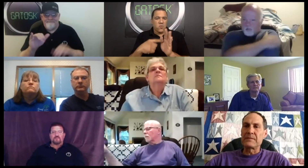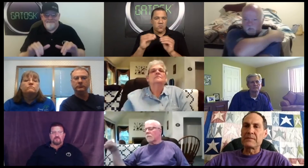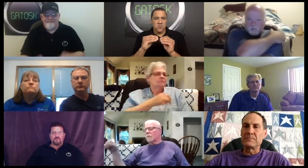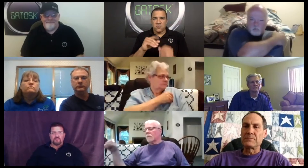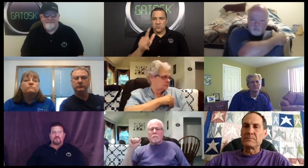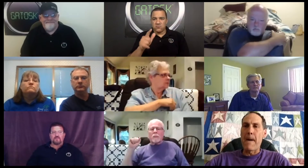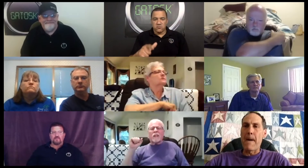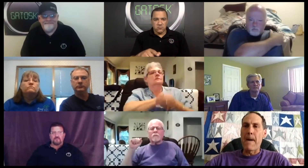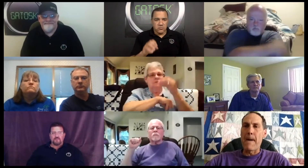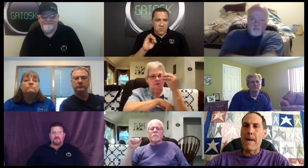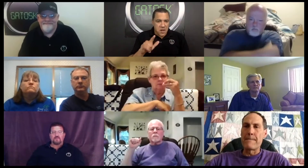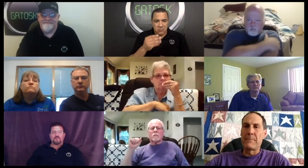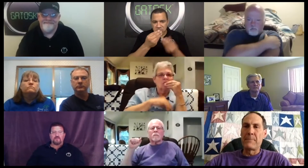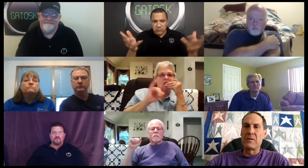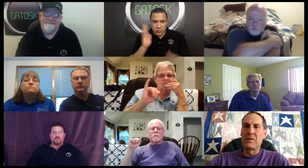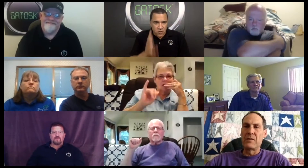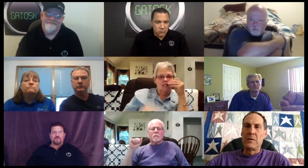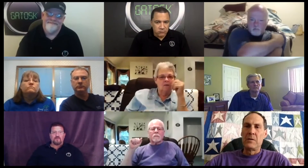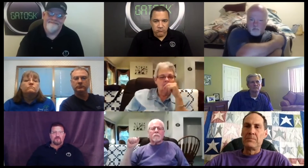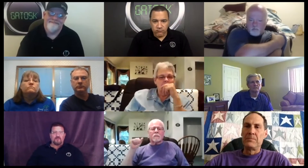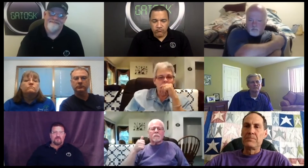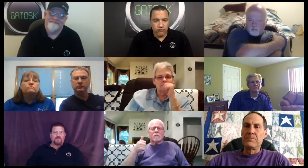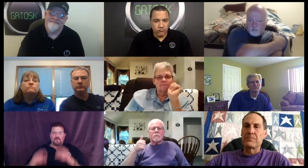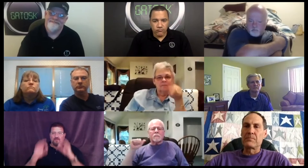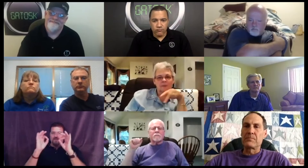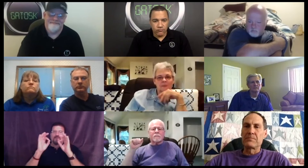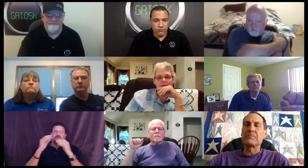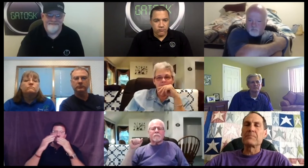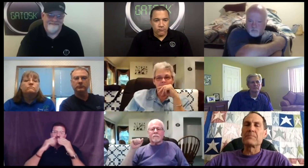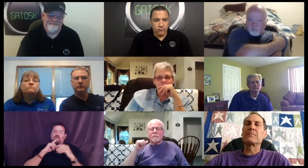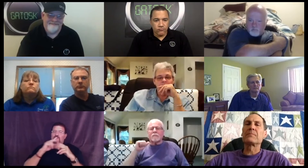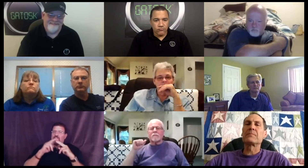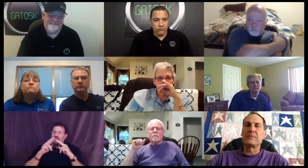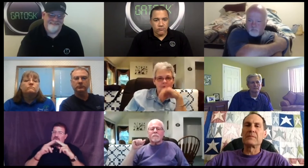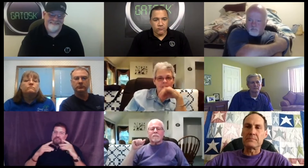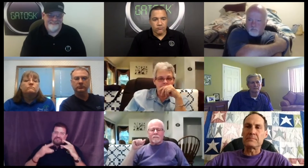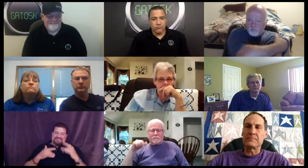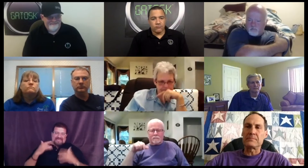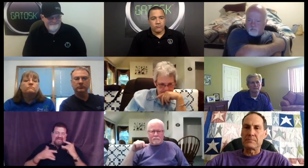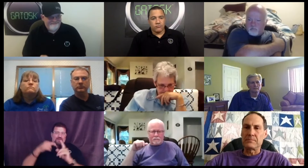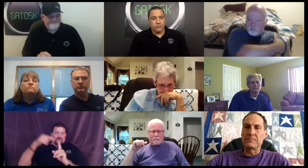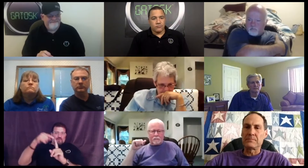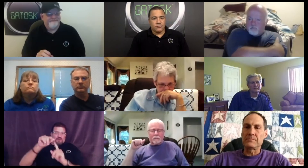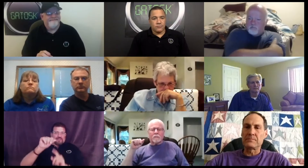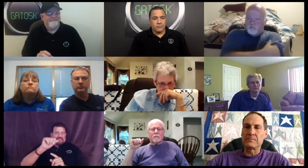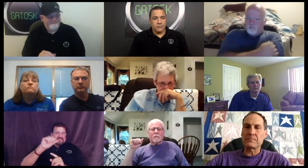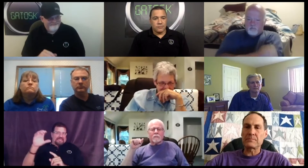We'll have more to show via email in the future shortly. Oh, great. Thank you. That's very exciting.